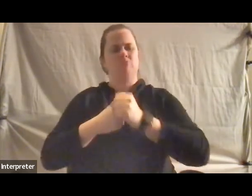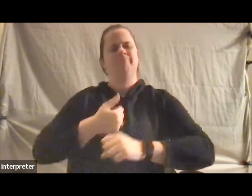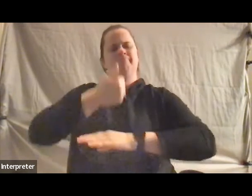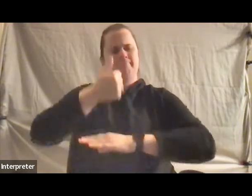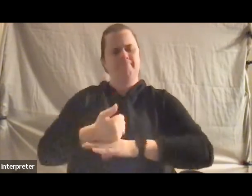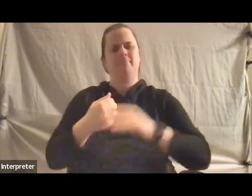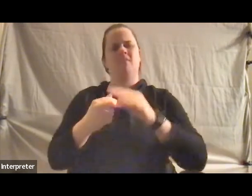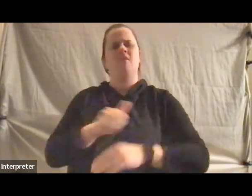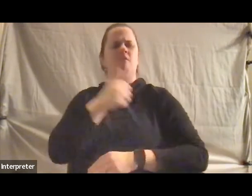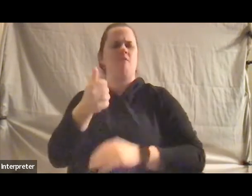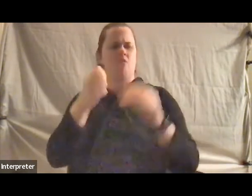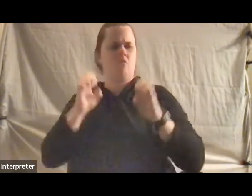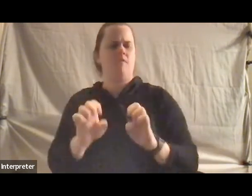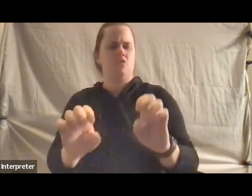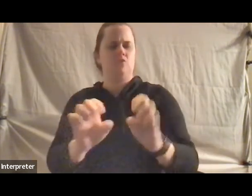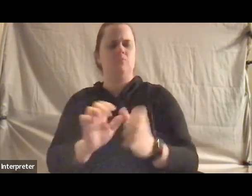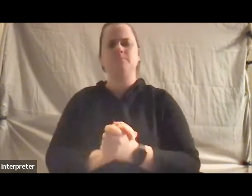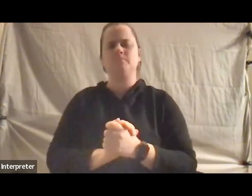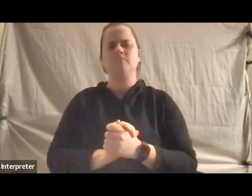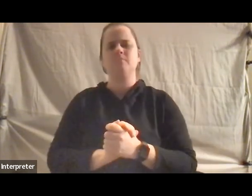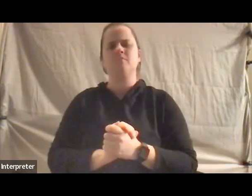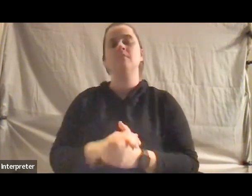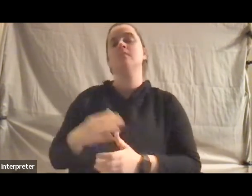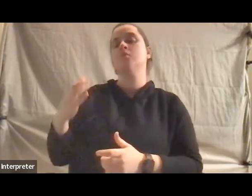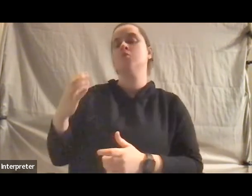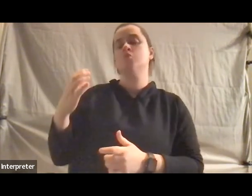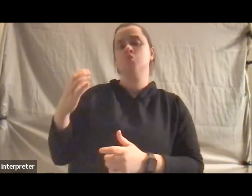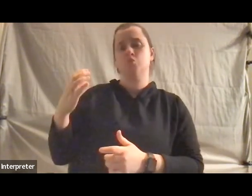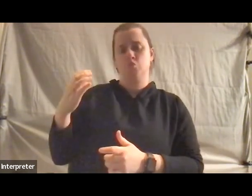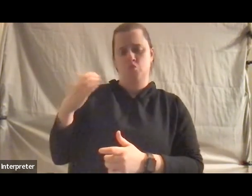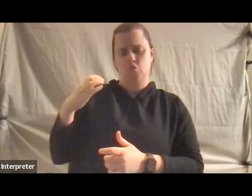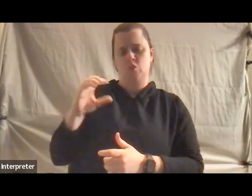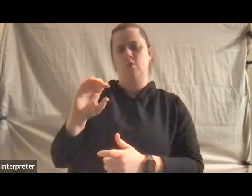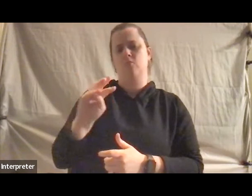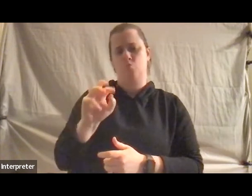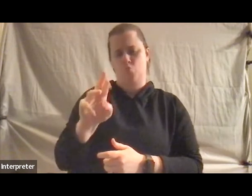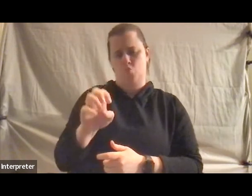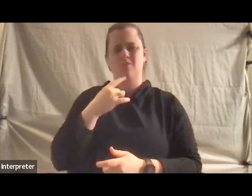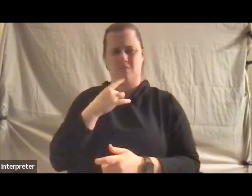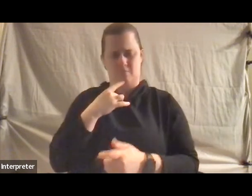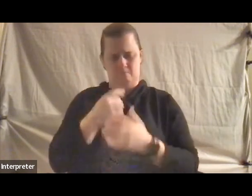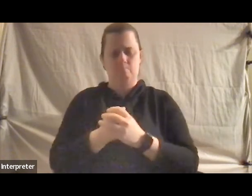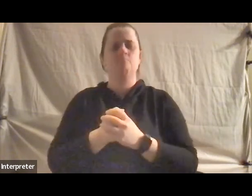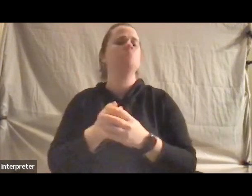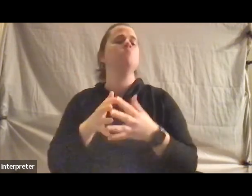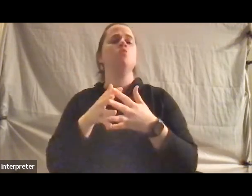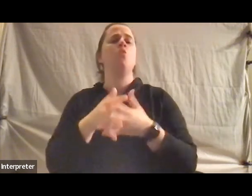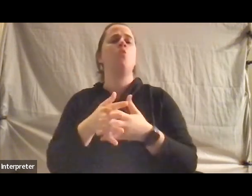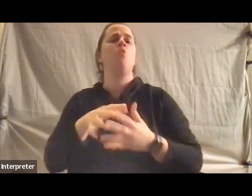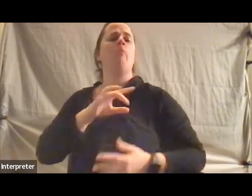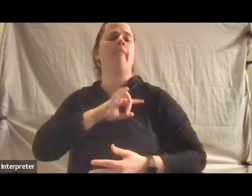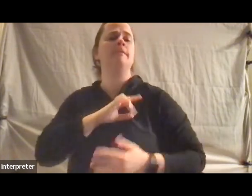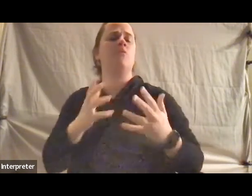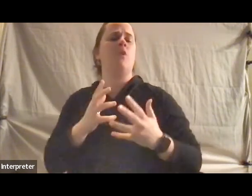other efforts. Now, Chief Moore said in his interview that at the root of policing, there must